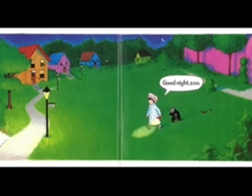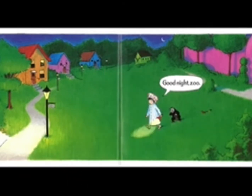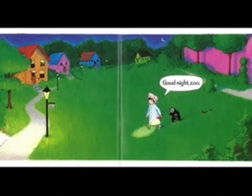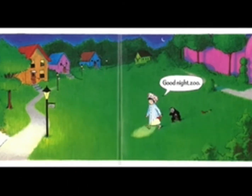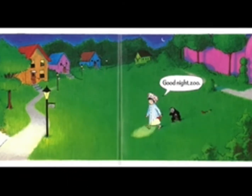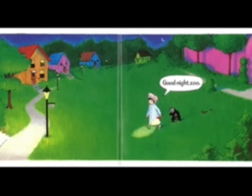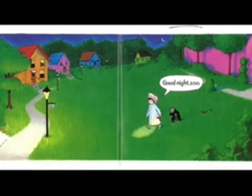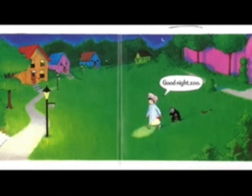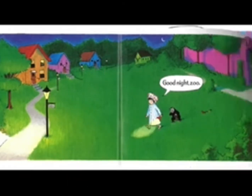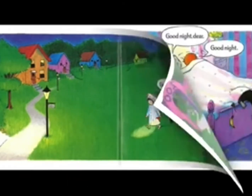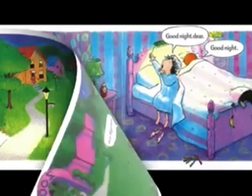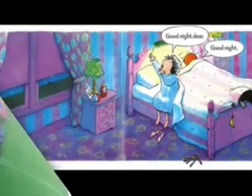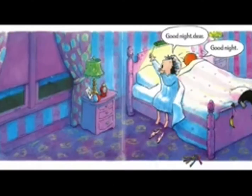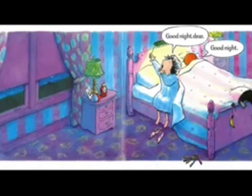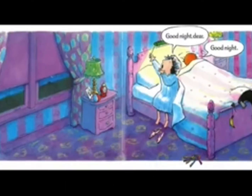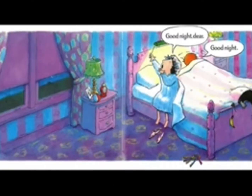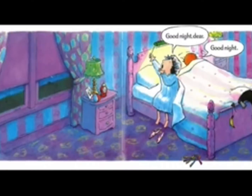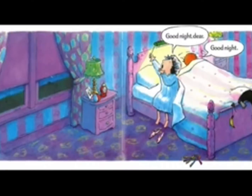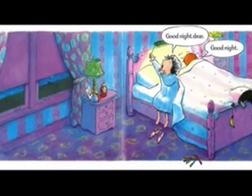And here came the mouse.